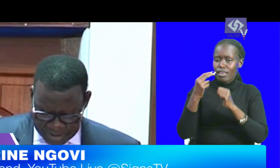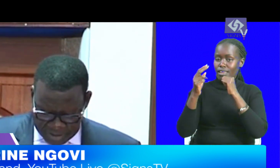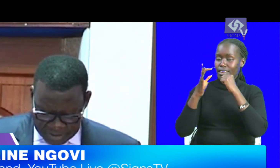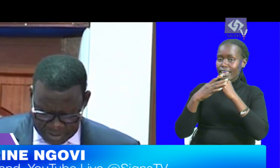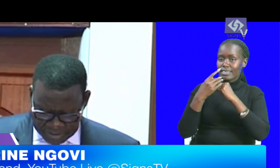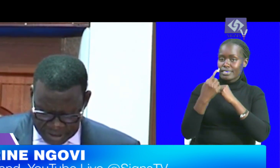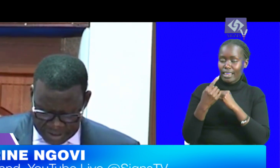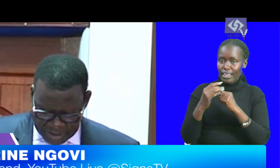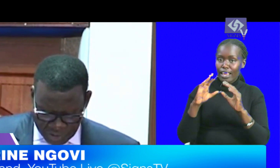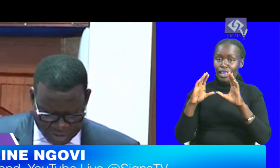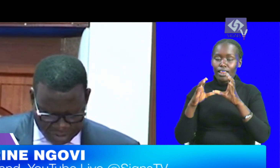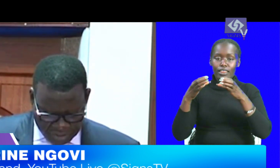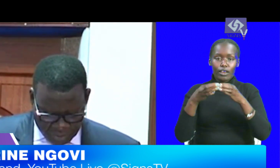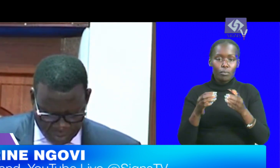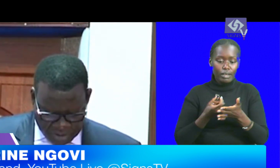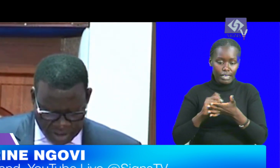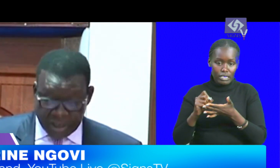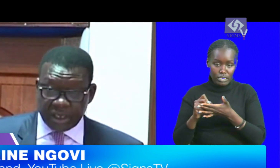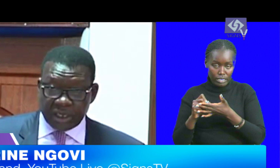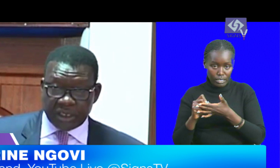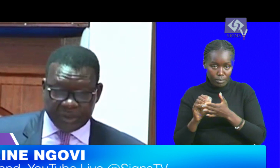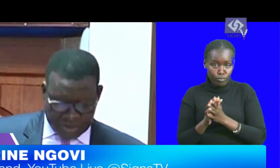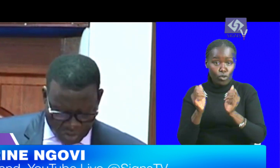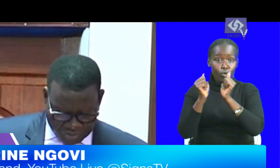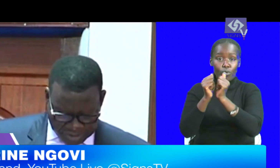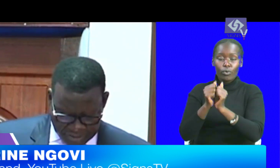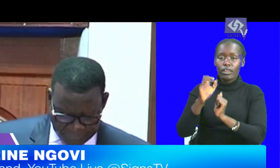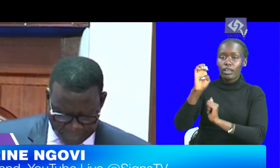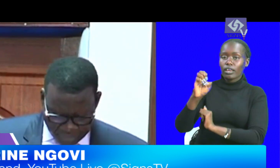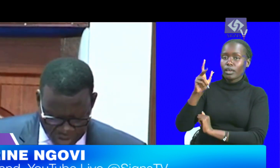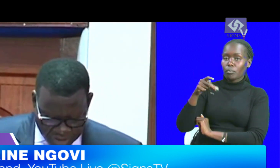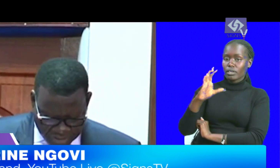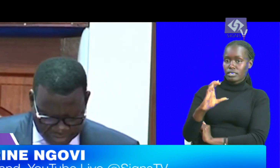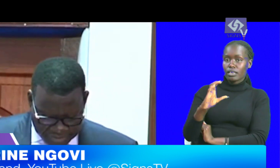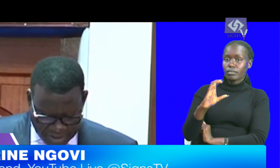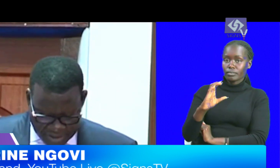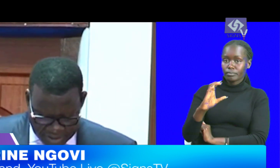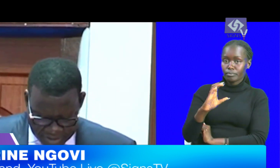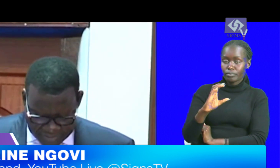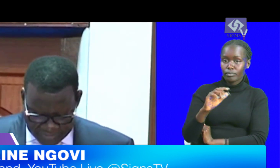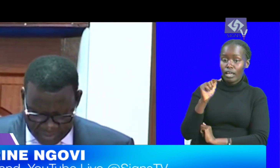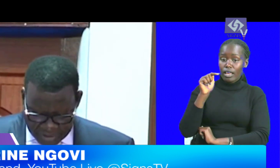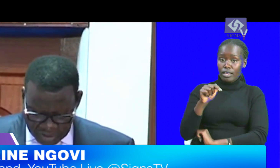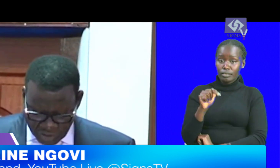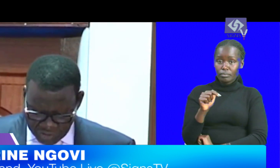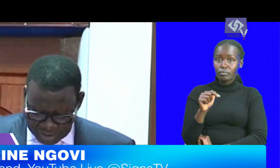company signed a contract with the EPC contractor. This is the